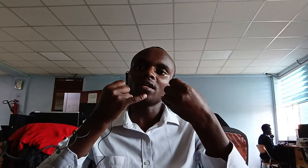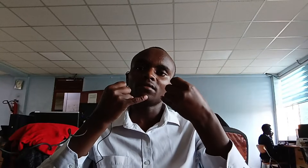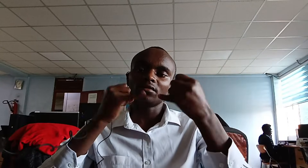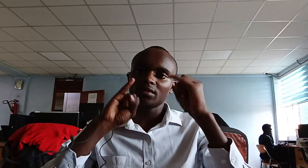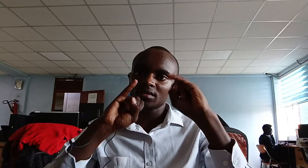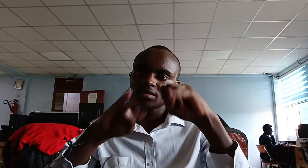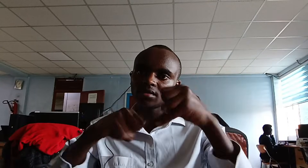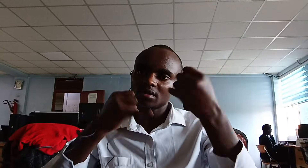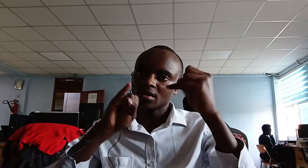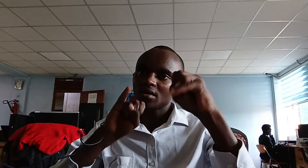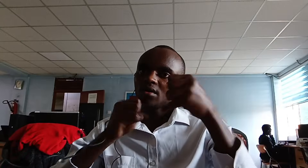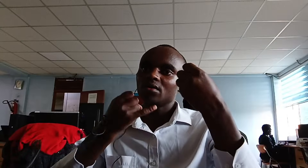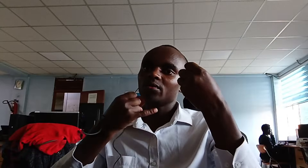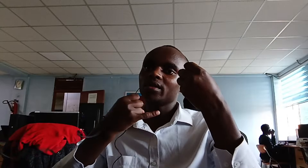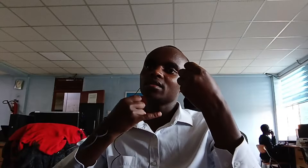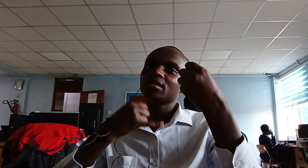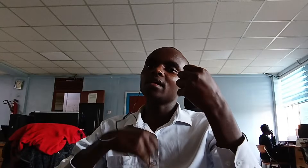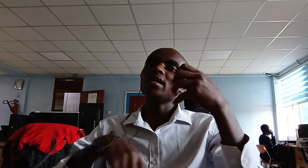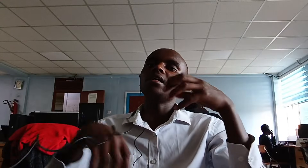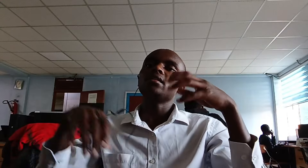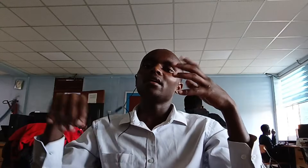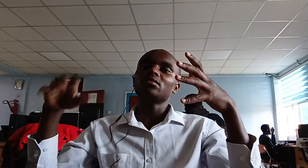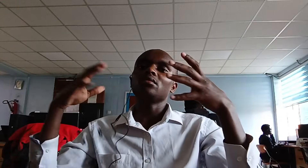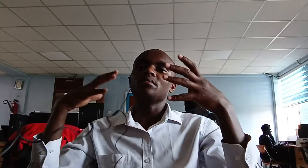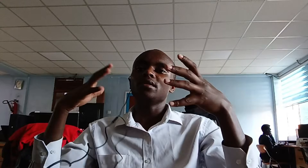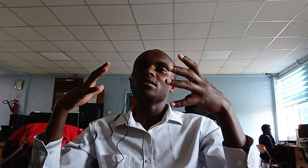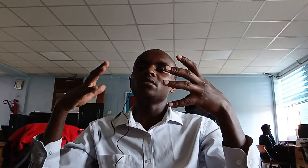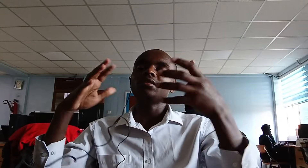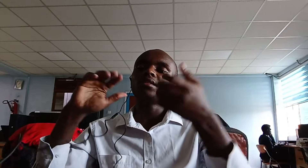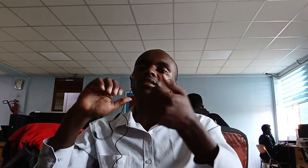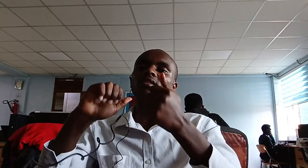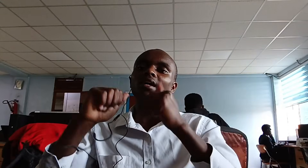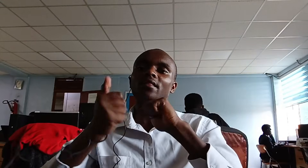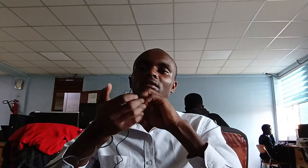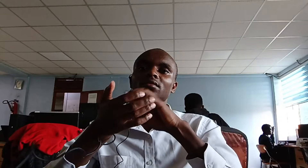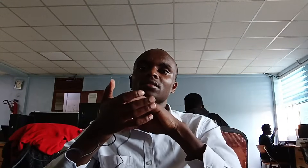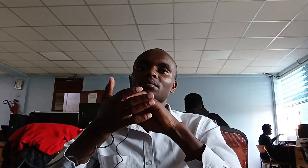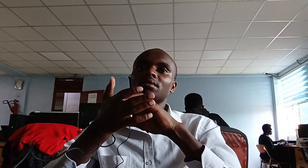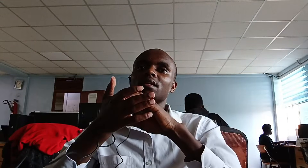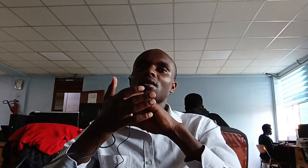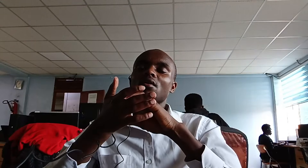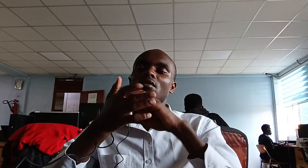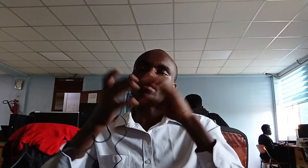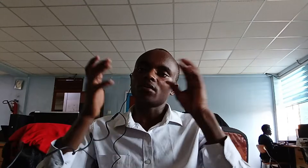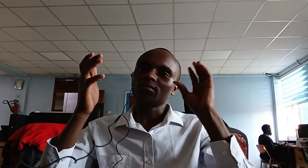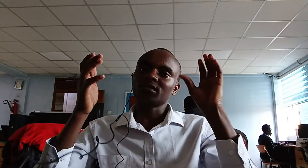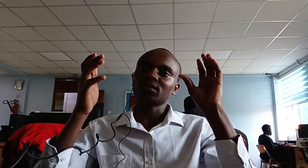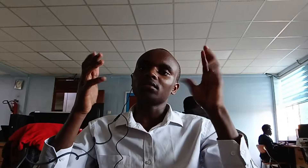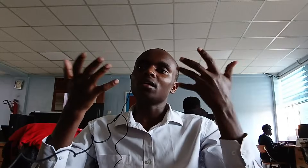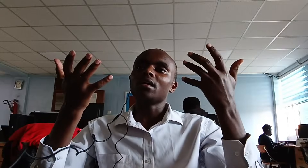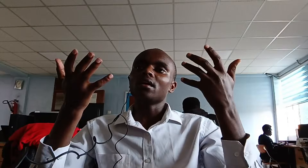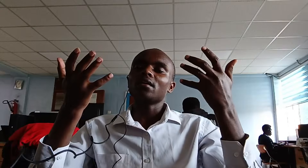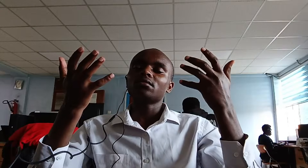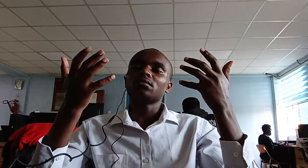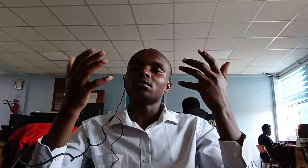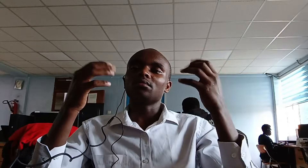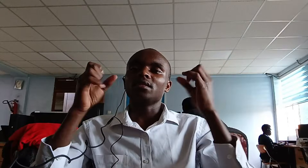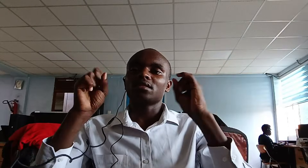do it twice, it will change the concept or the context. So it will be the sign